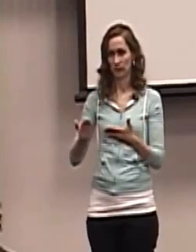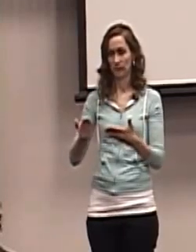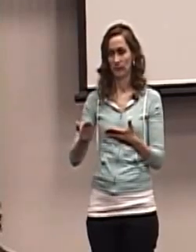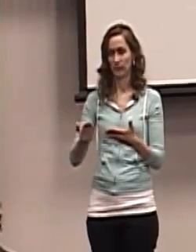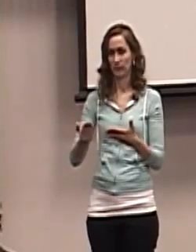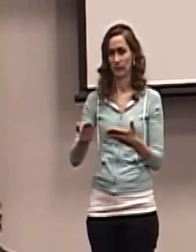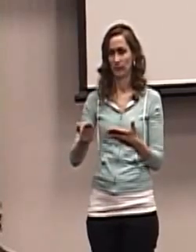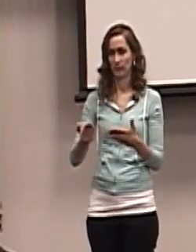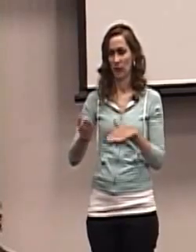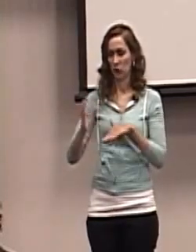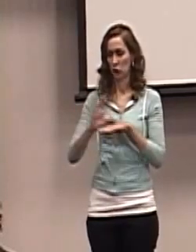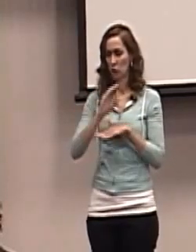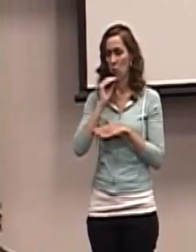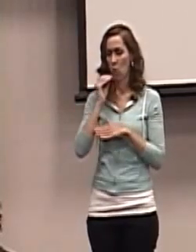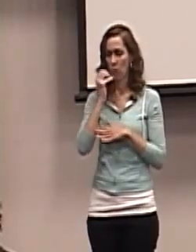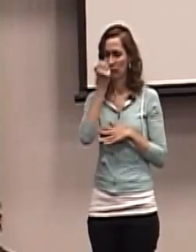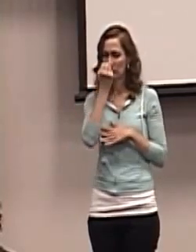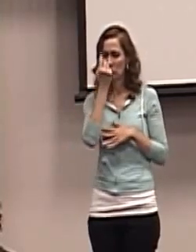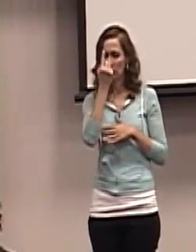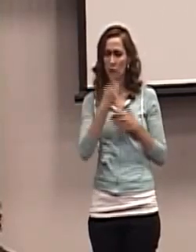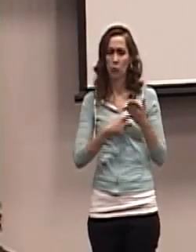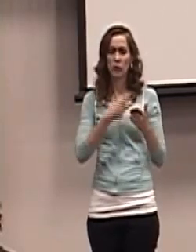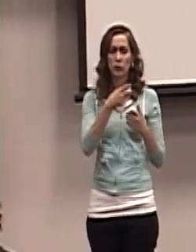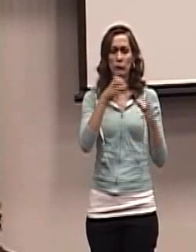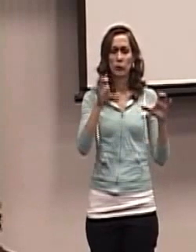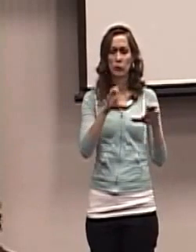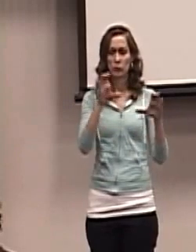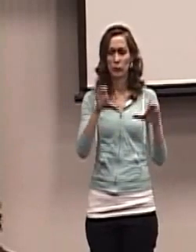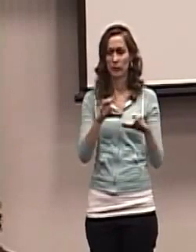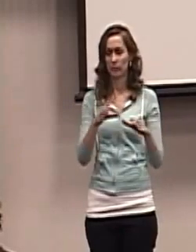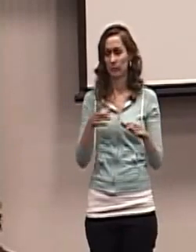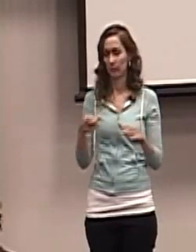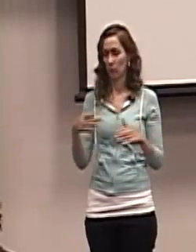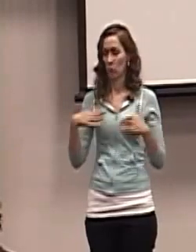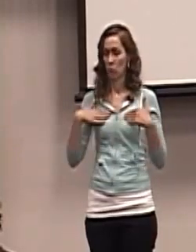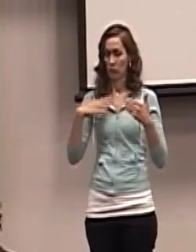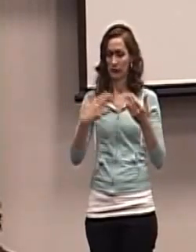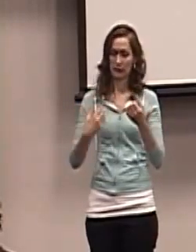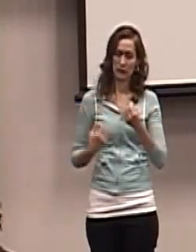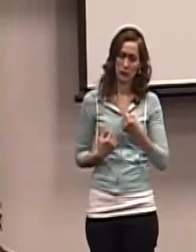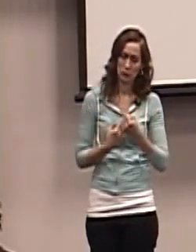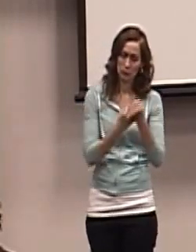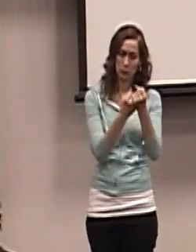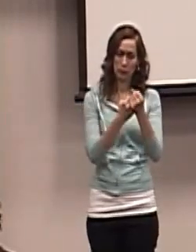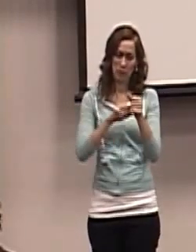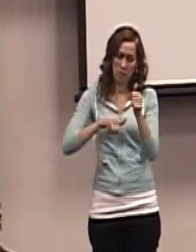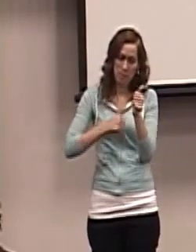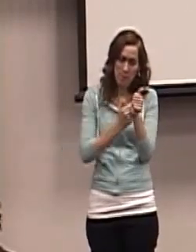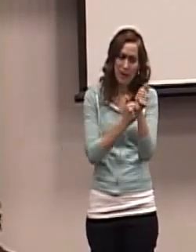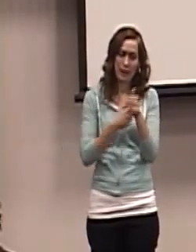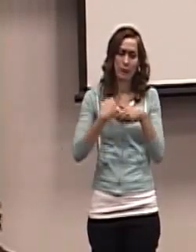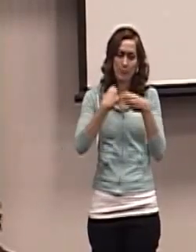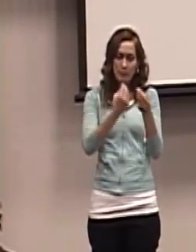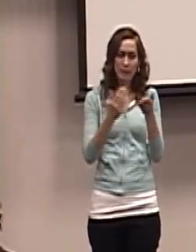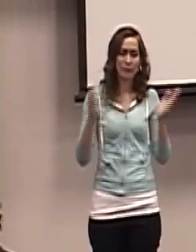that understands what you're doing and is willing to back you up and give you encouragement,